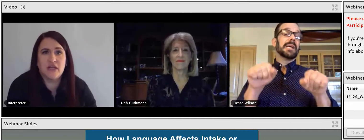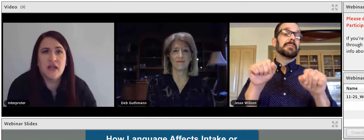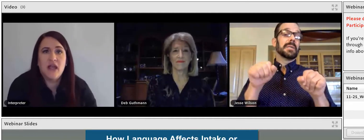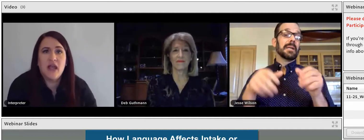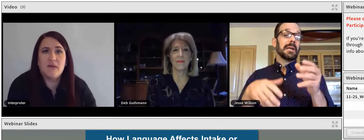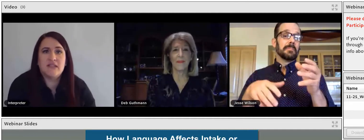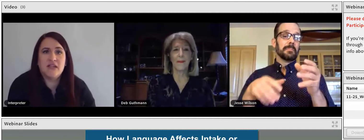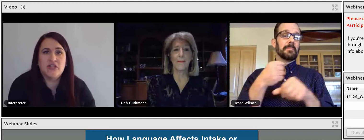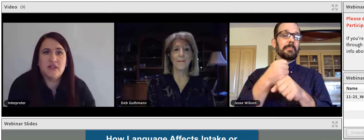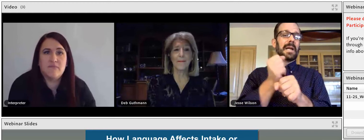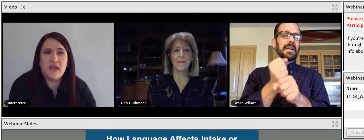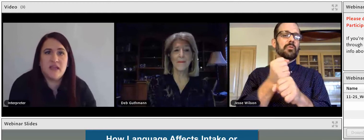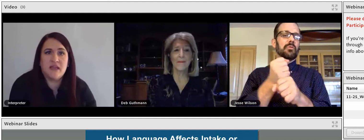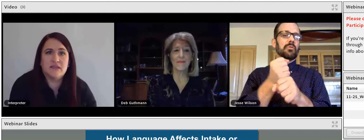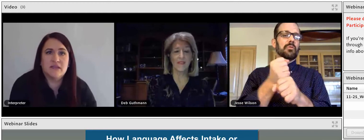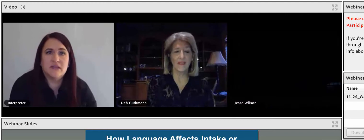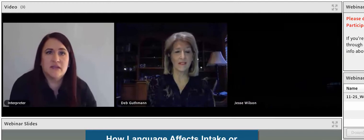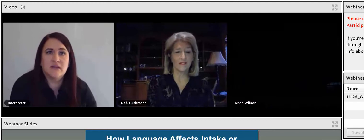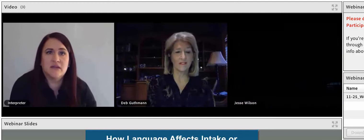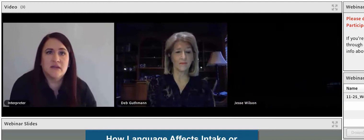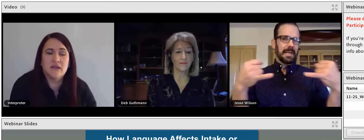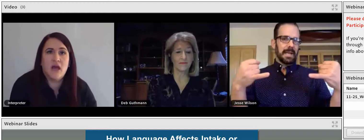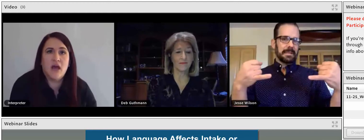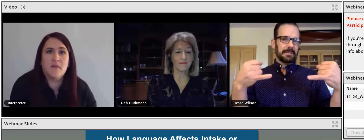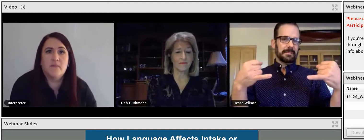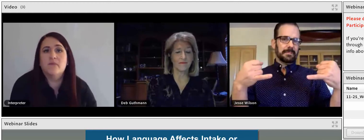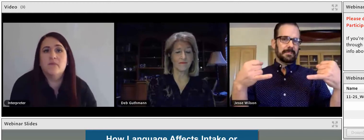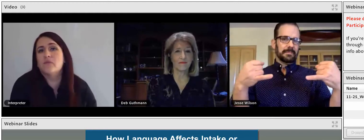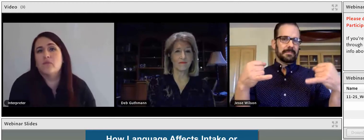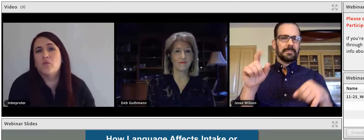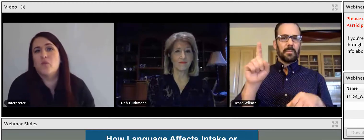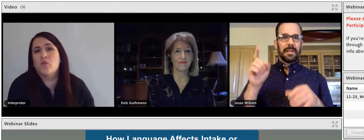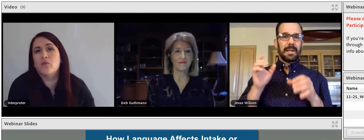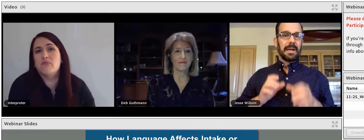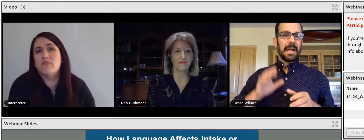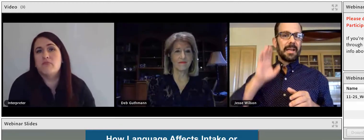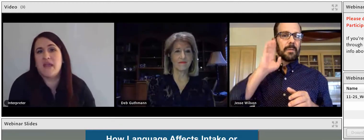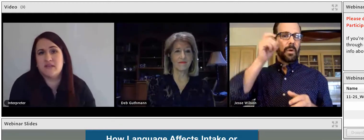upon that question and potentially make it so